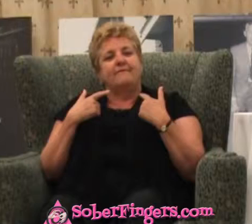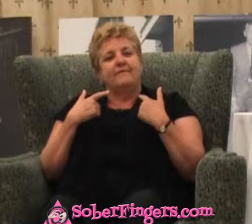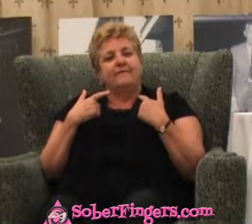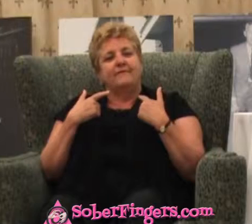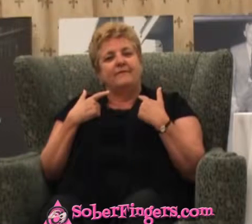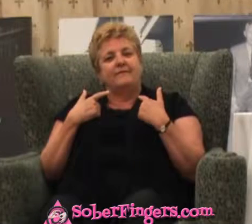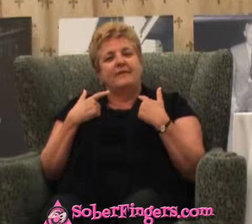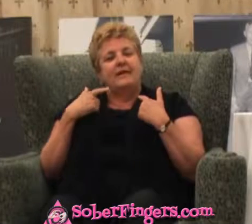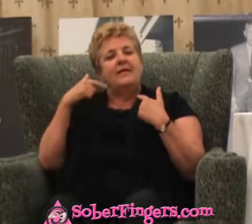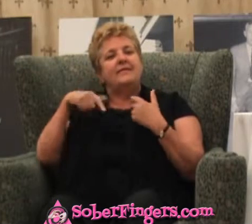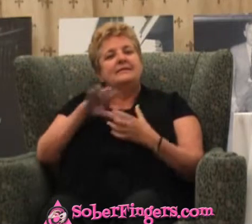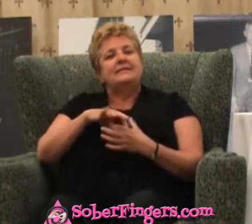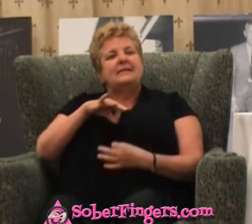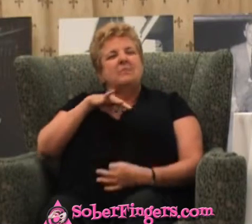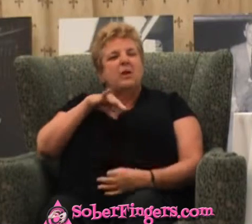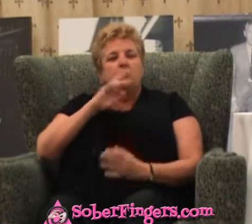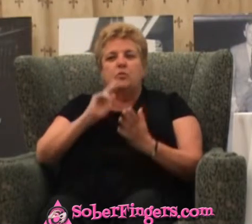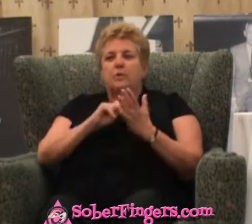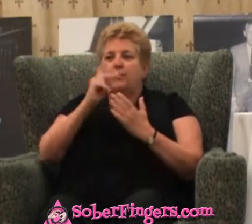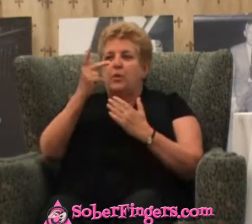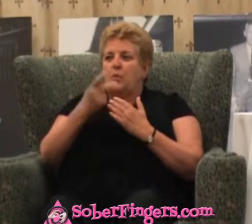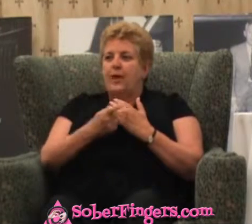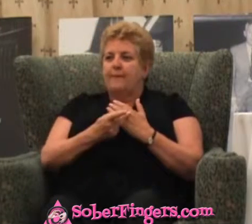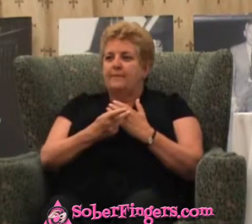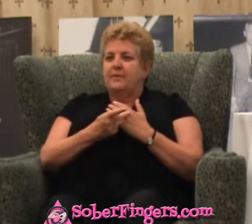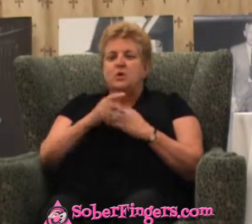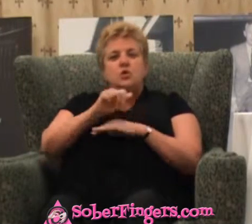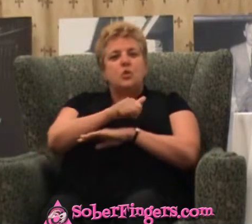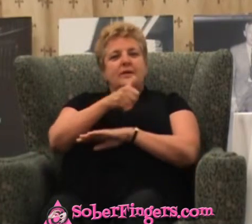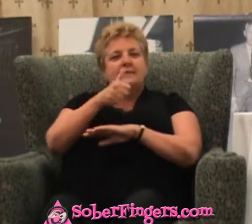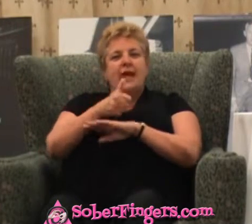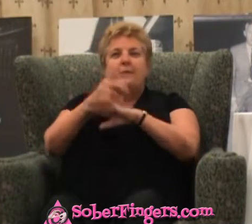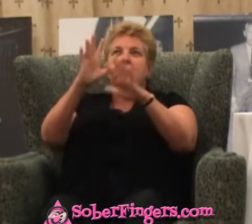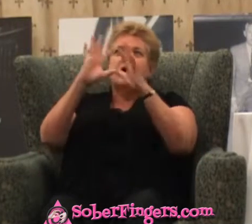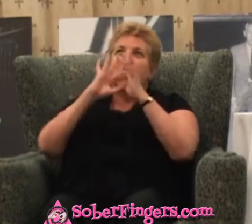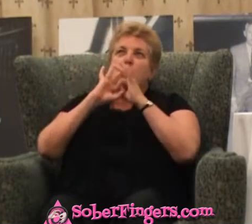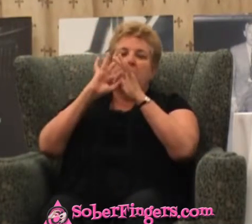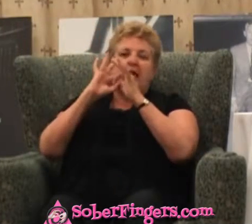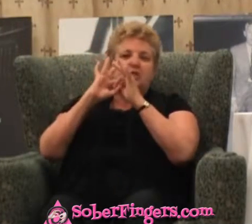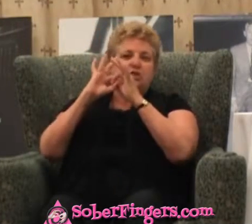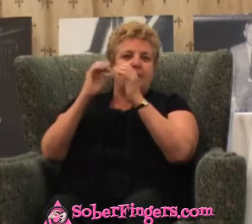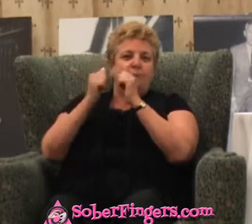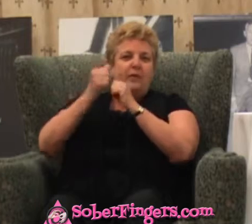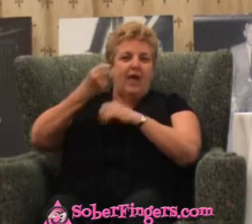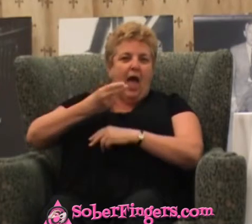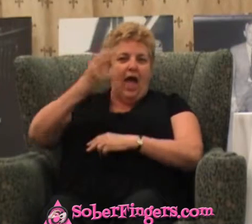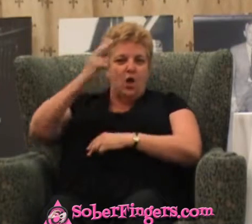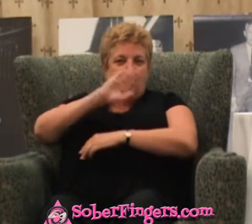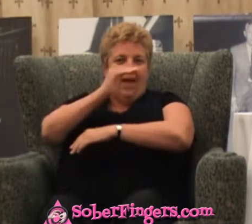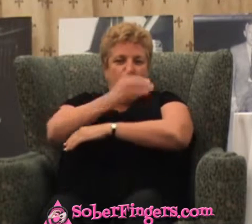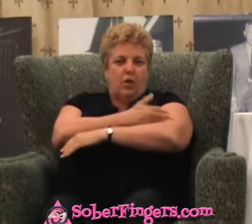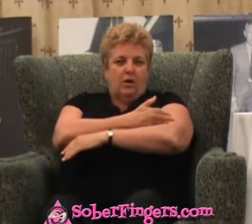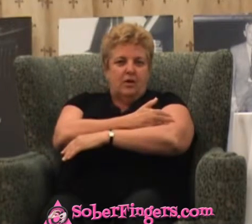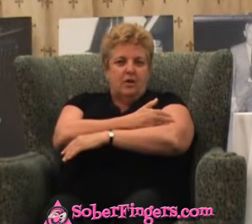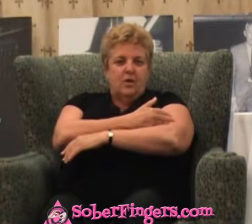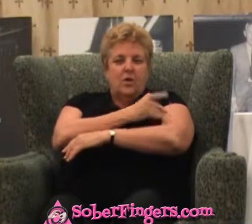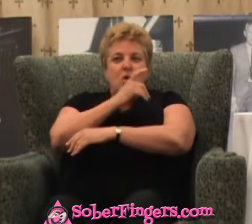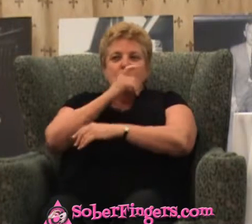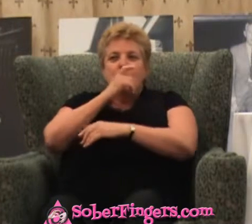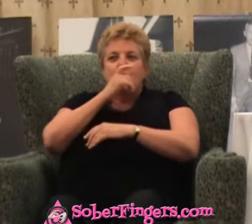program. It's to establish a relationship with the higher power who has created